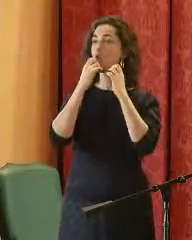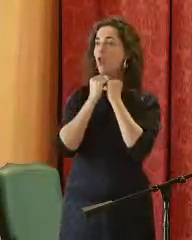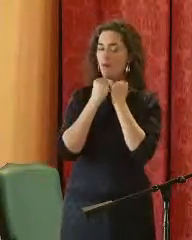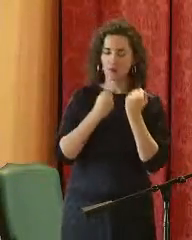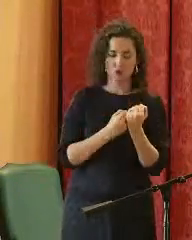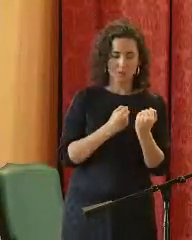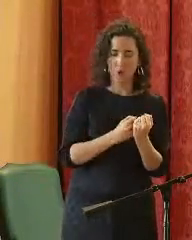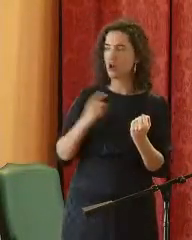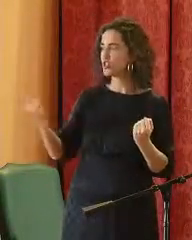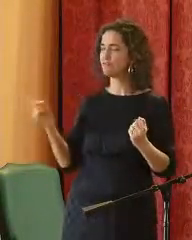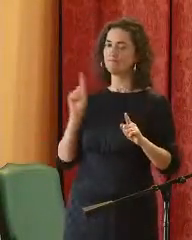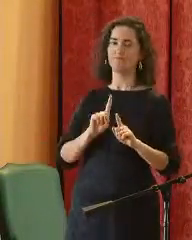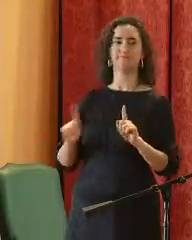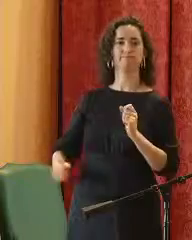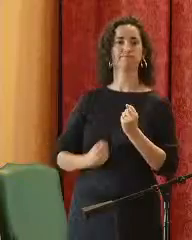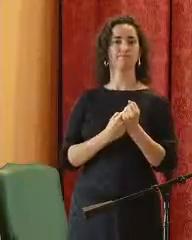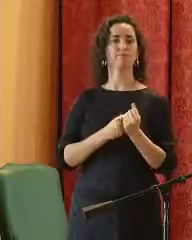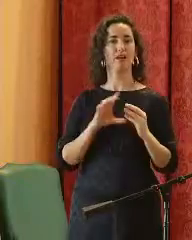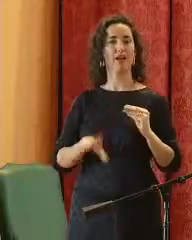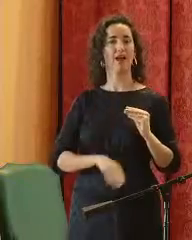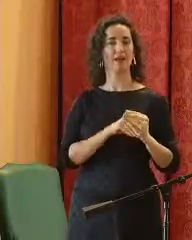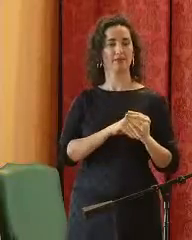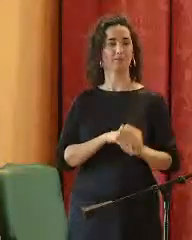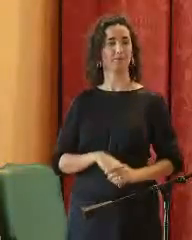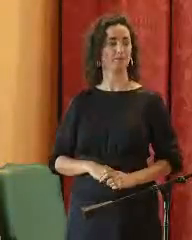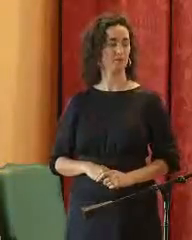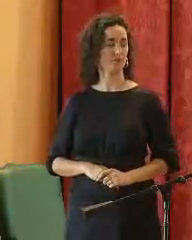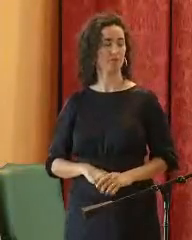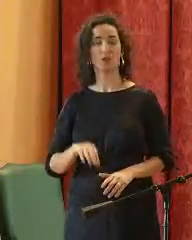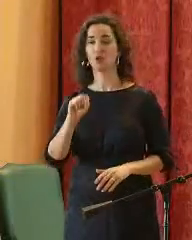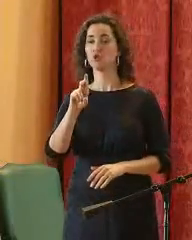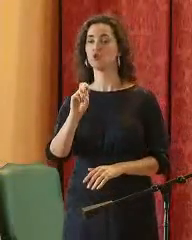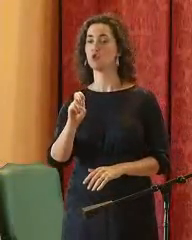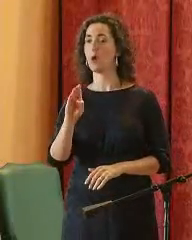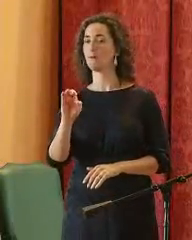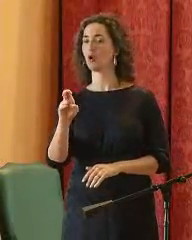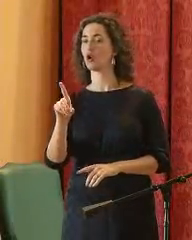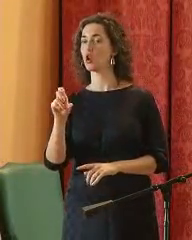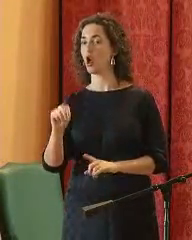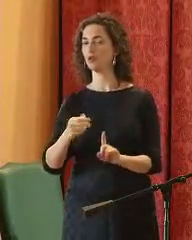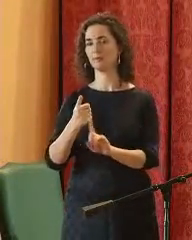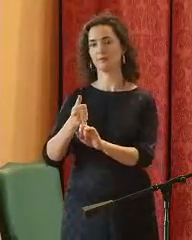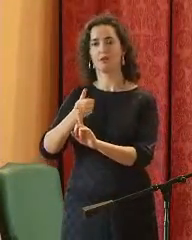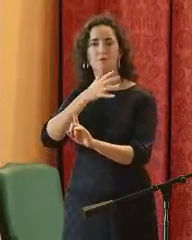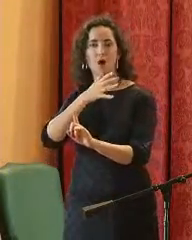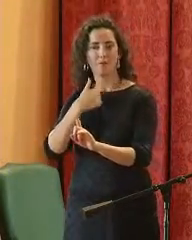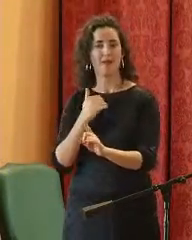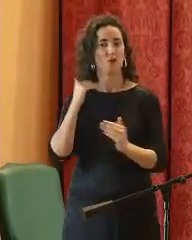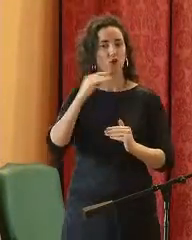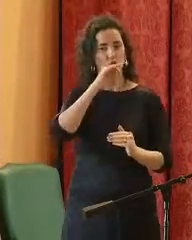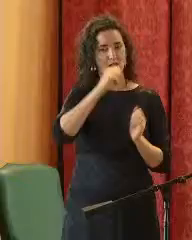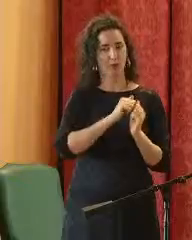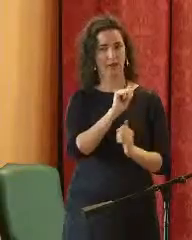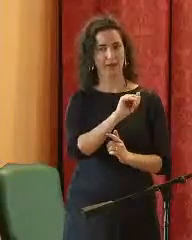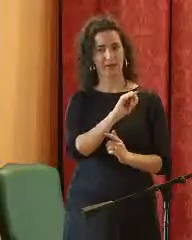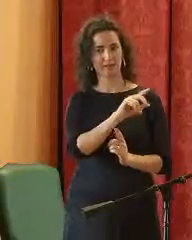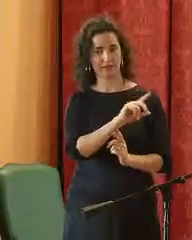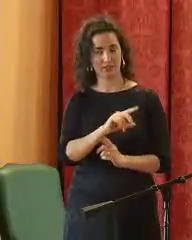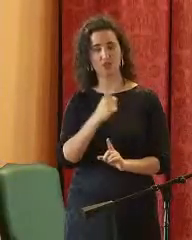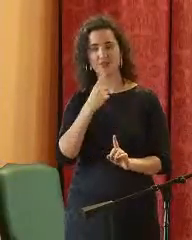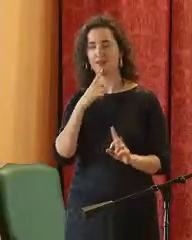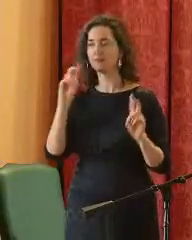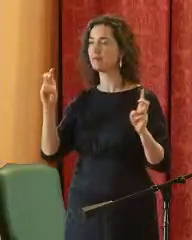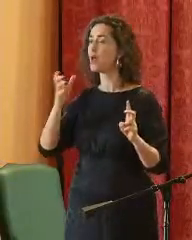with IDD. Sue Bordelon, a parent of an adult child with IDD, said when parents of children and adults